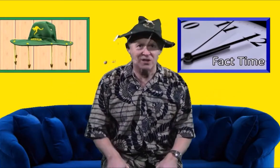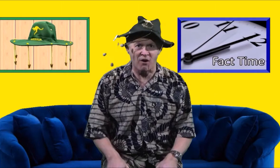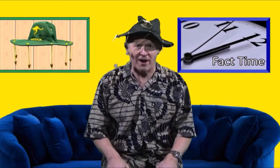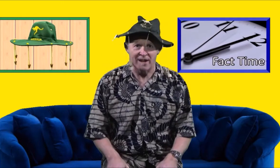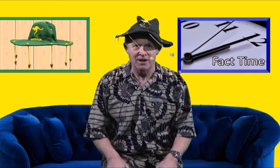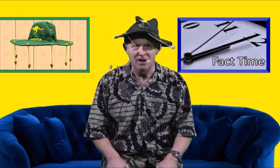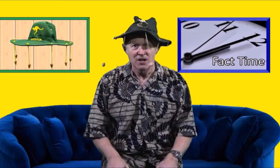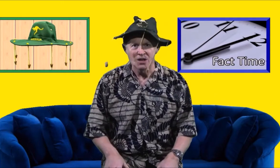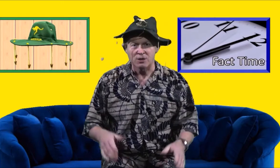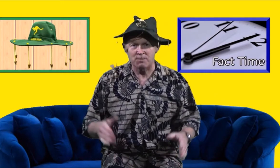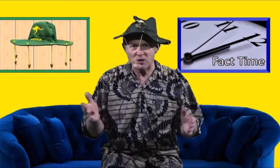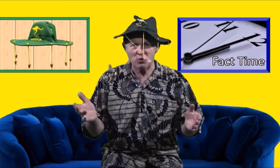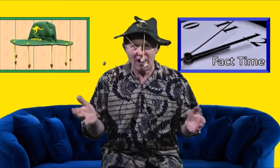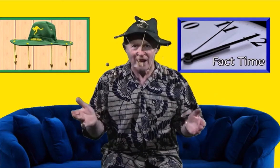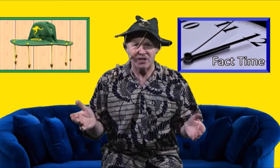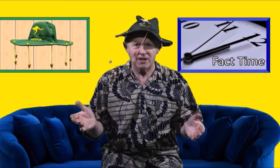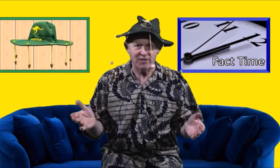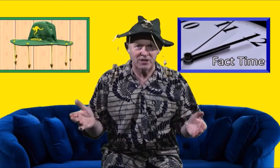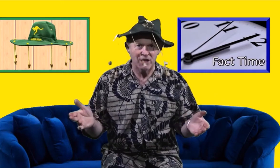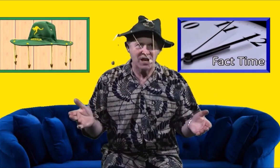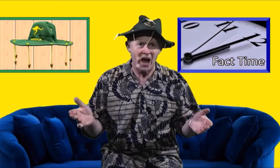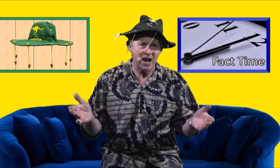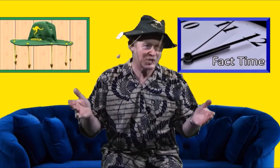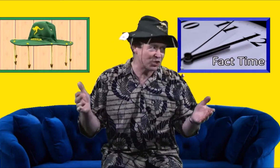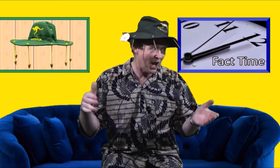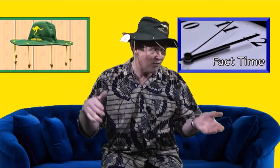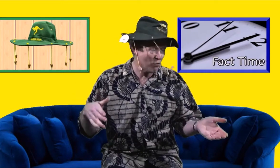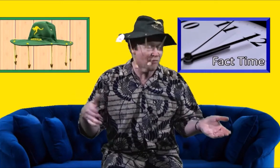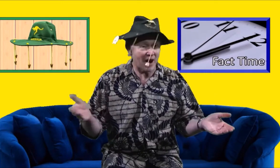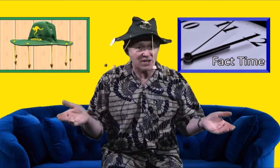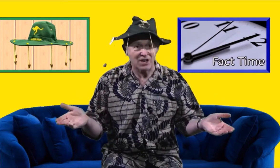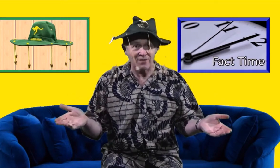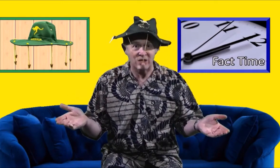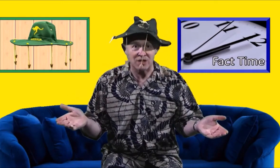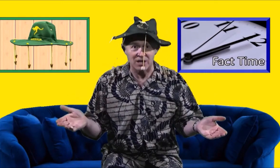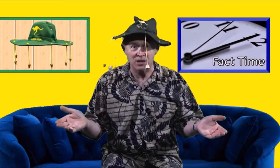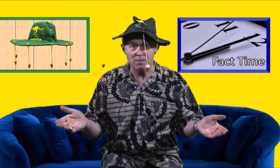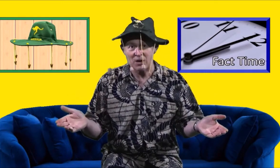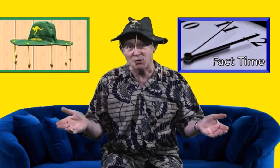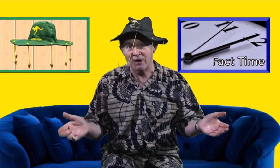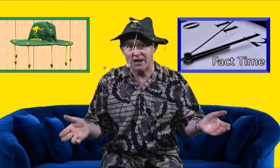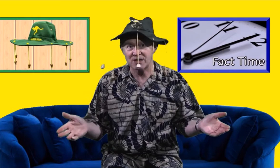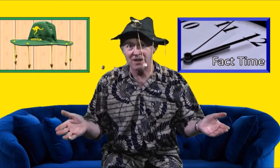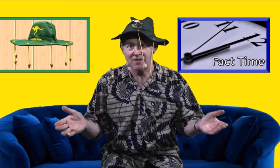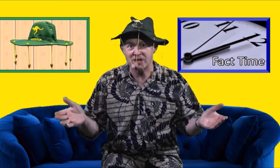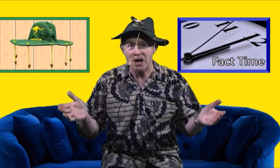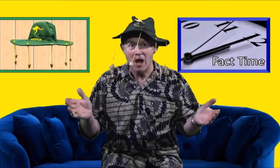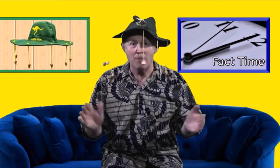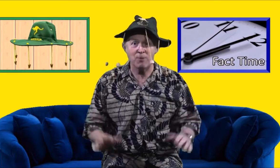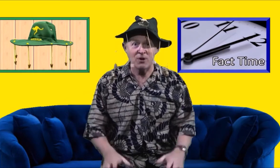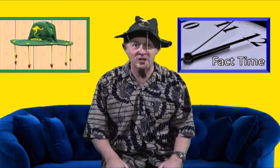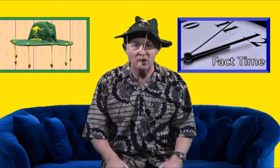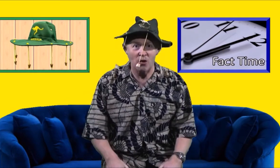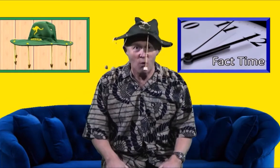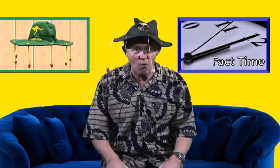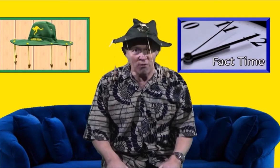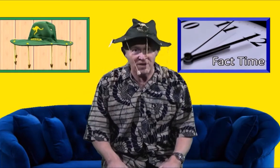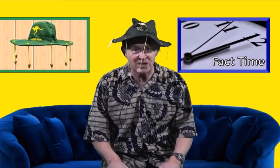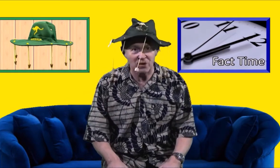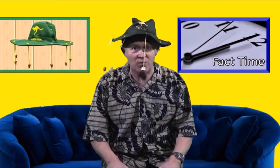Einstein. Special relativity and general relativity. Special relativity applies to all physical